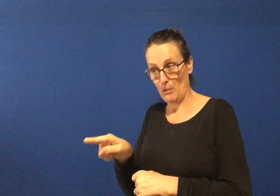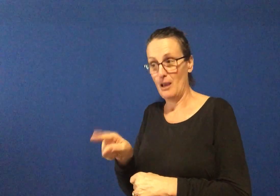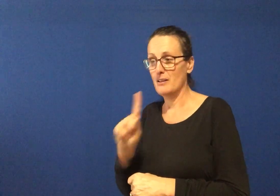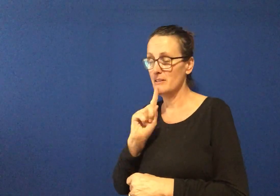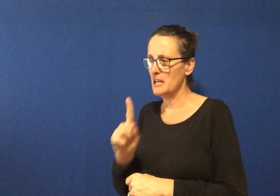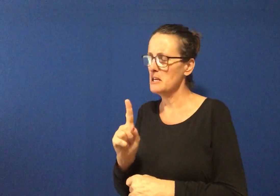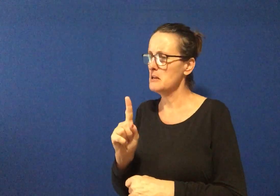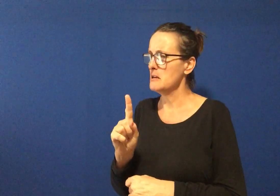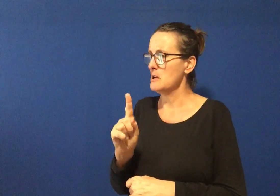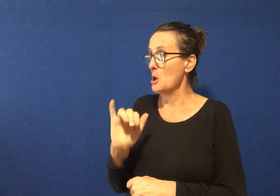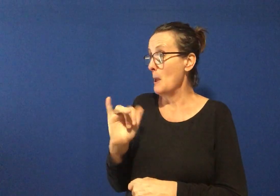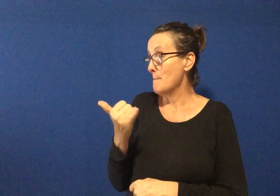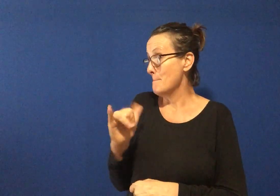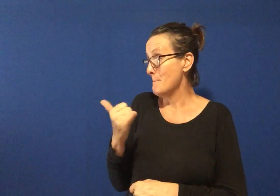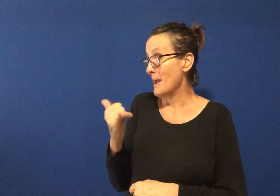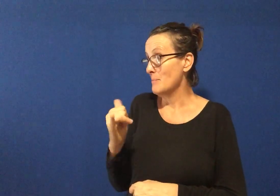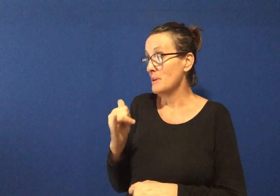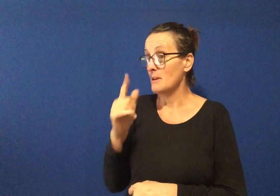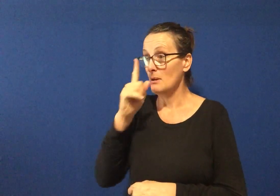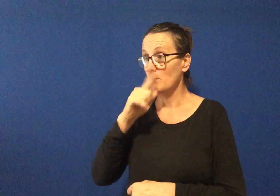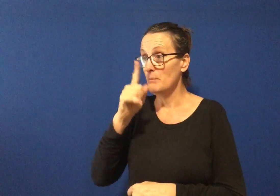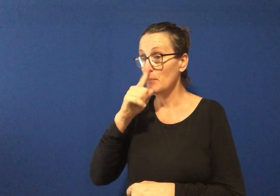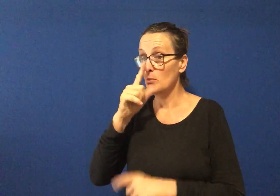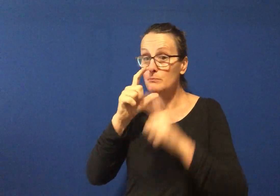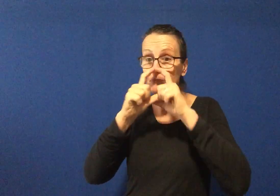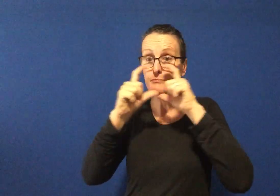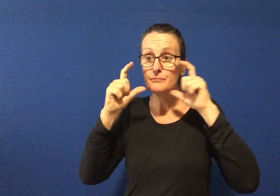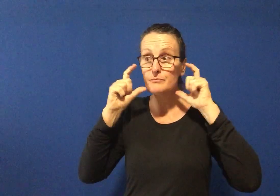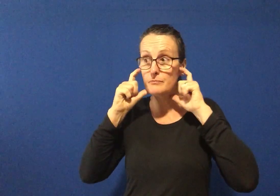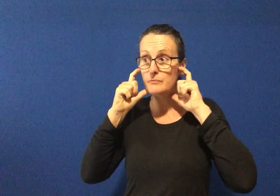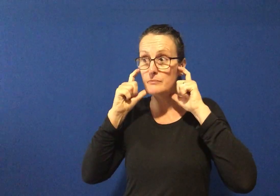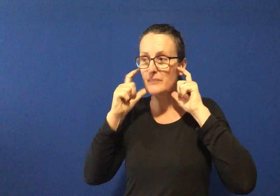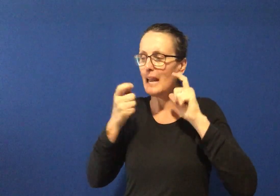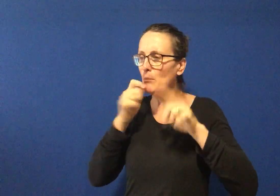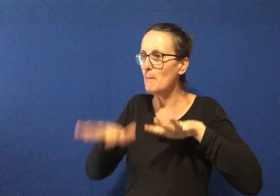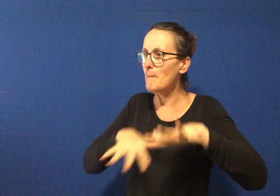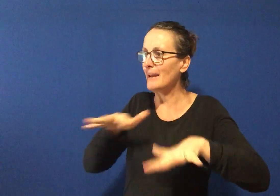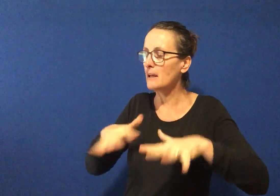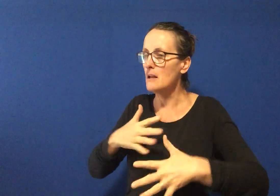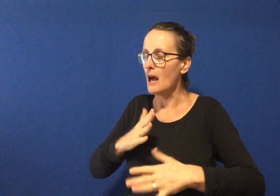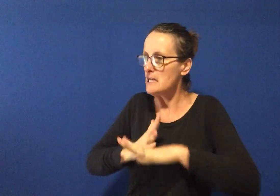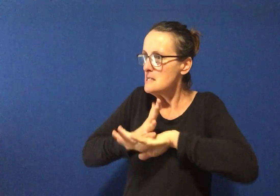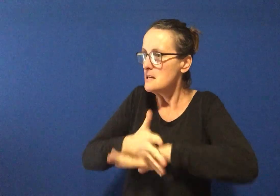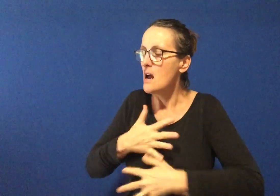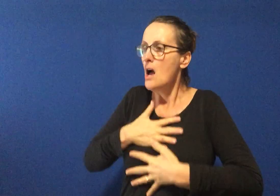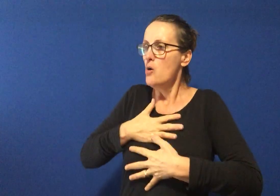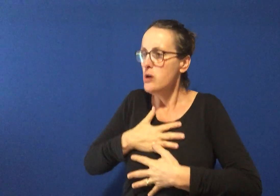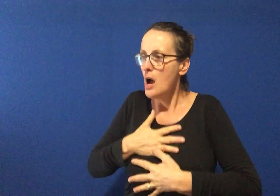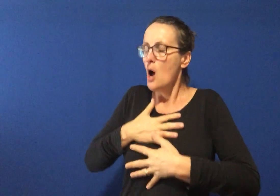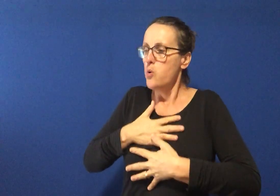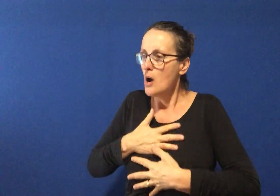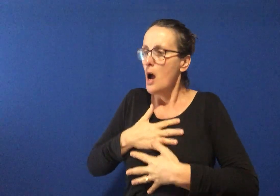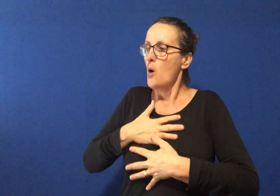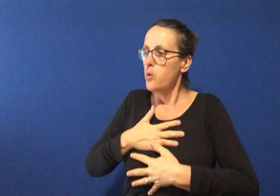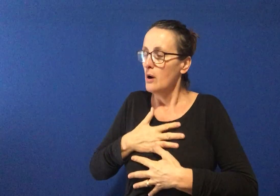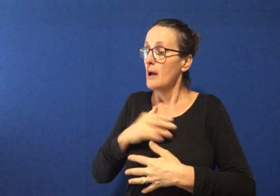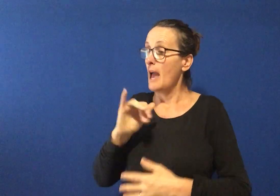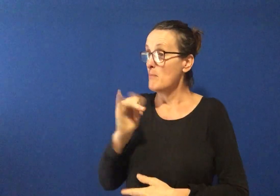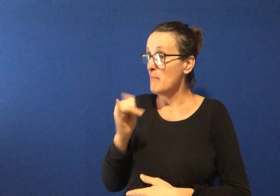be because people begin to breathe more vigorously while wearing a mask, which it sounds like they do, and could this effect be caused by an increase in